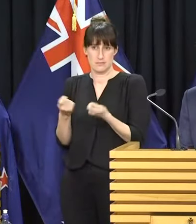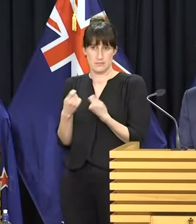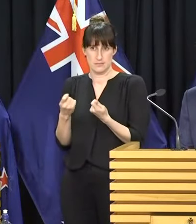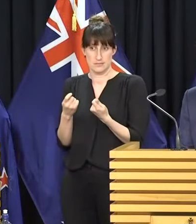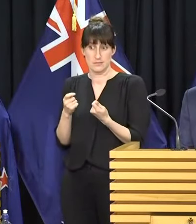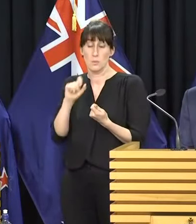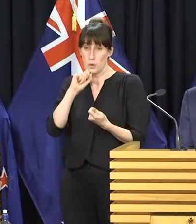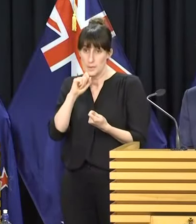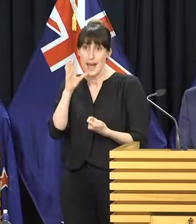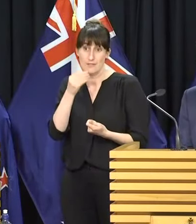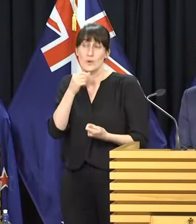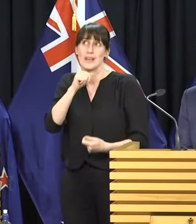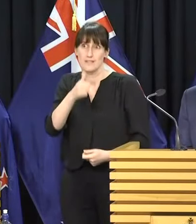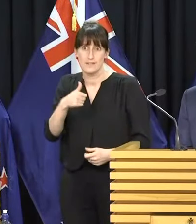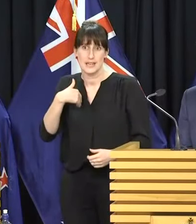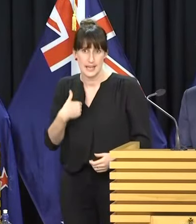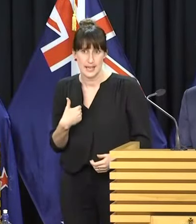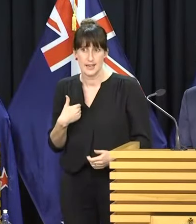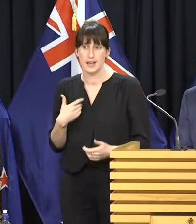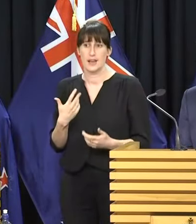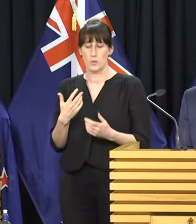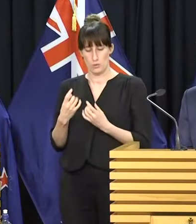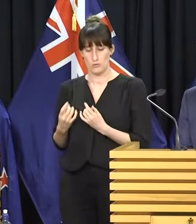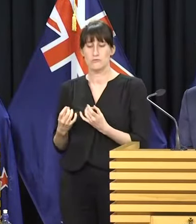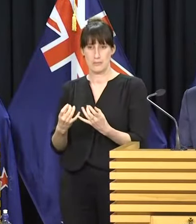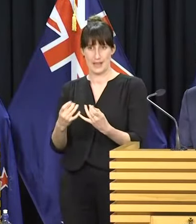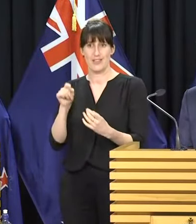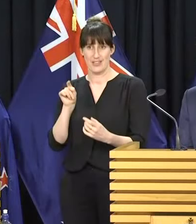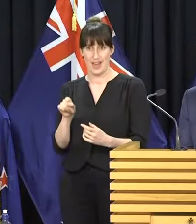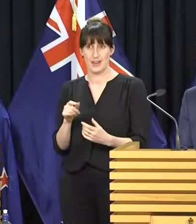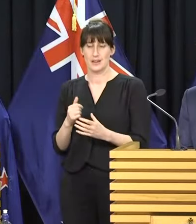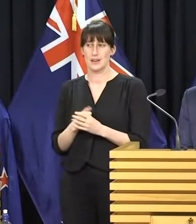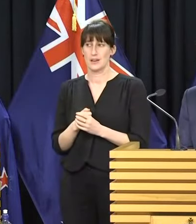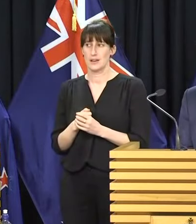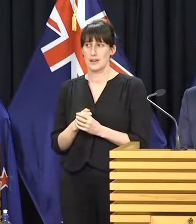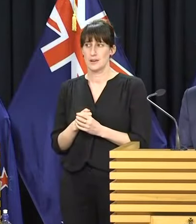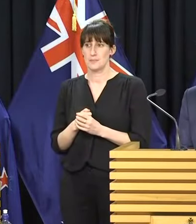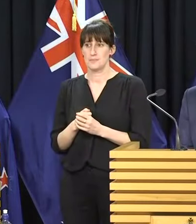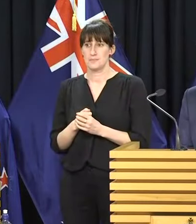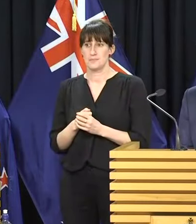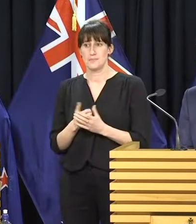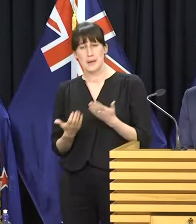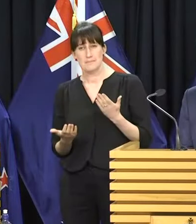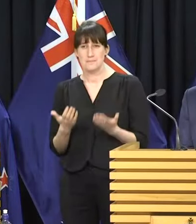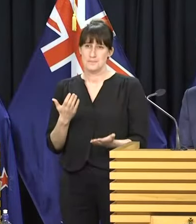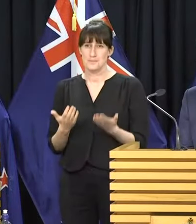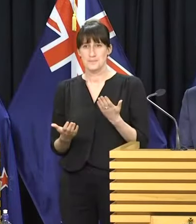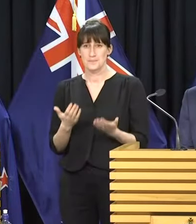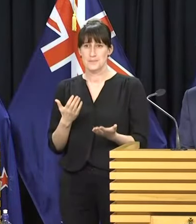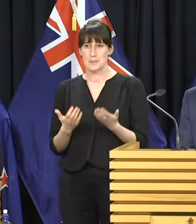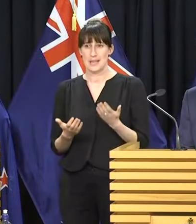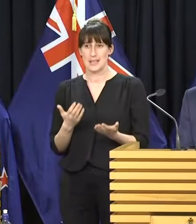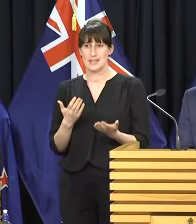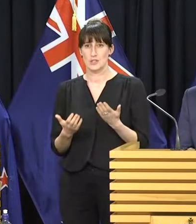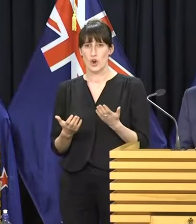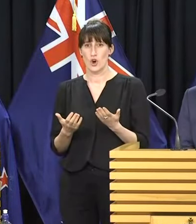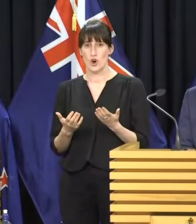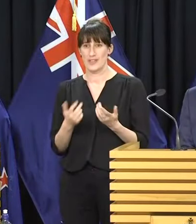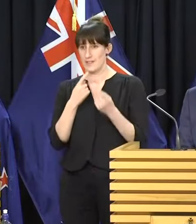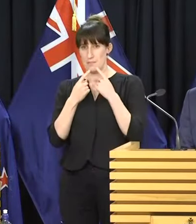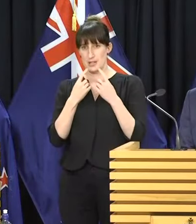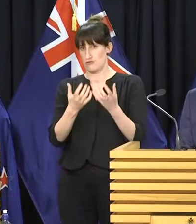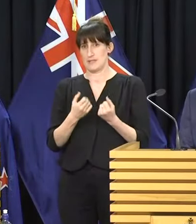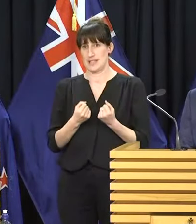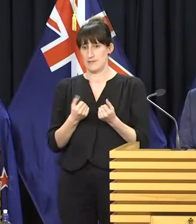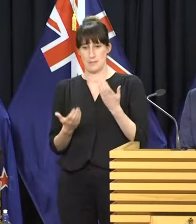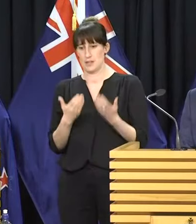sort of the preparation that we will do this afternoon. But it will again, which action we take will depend on what more